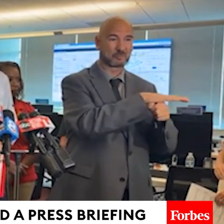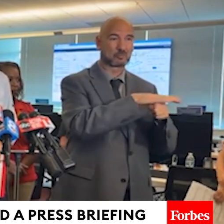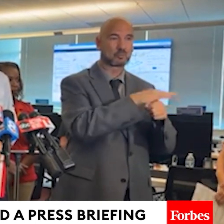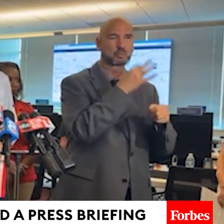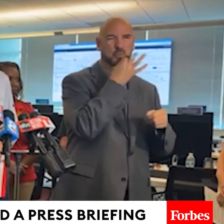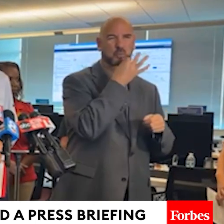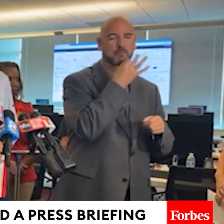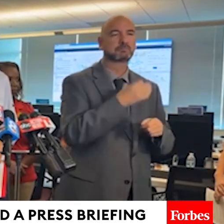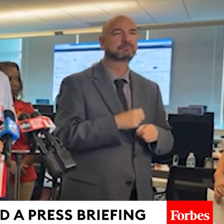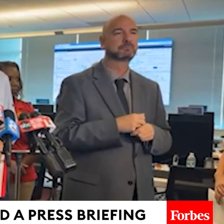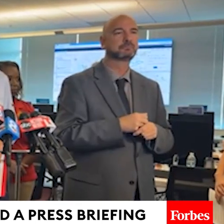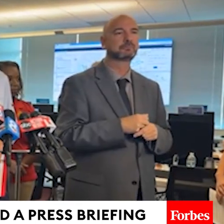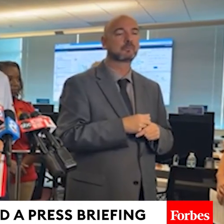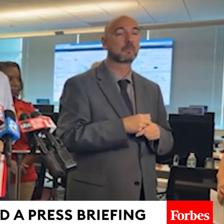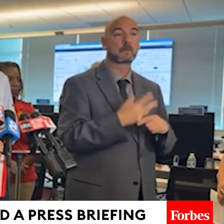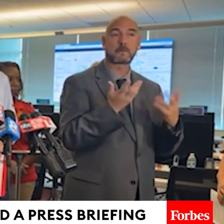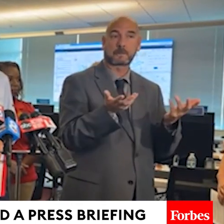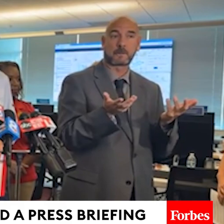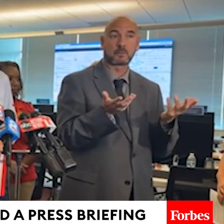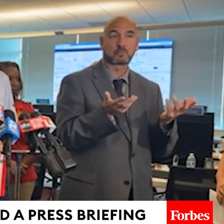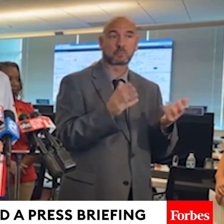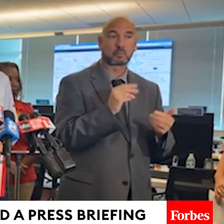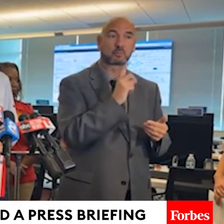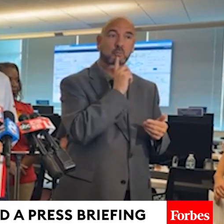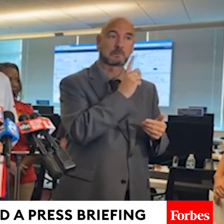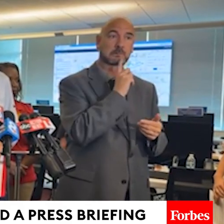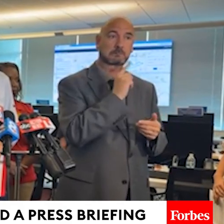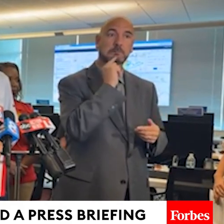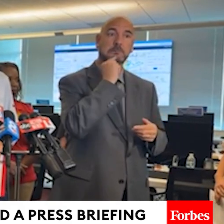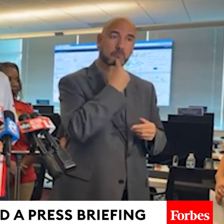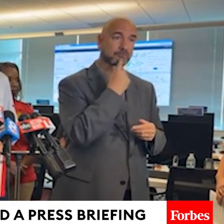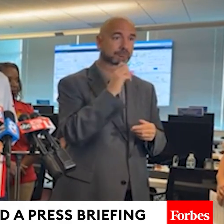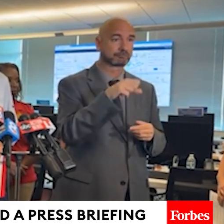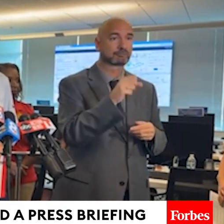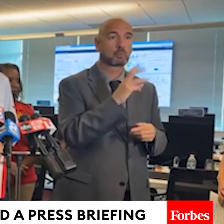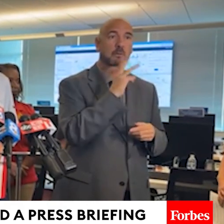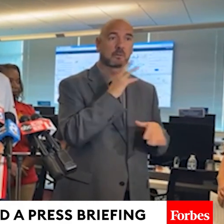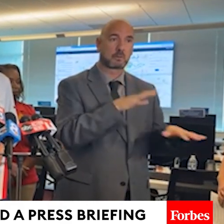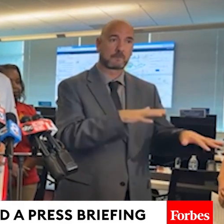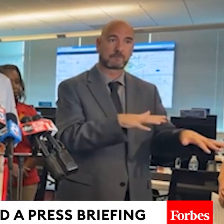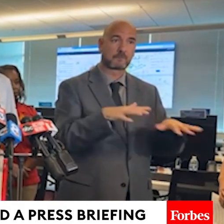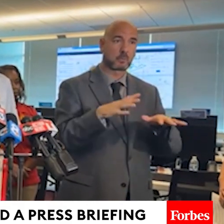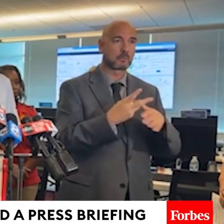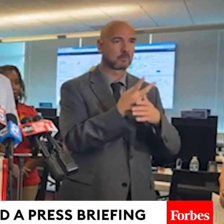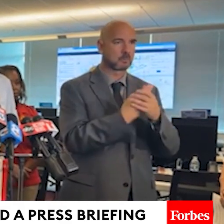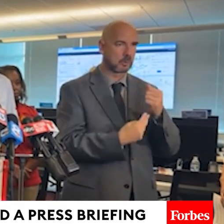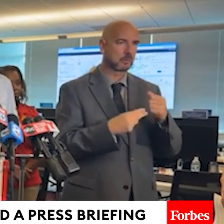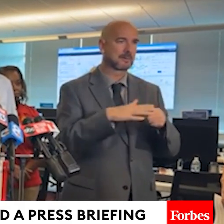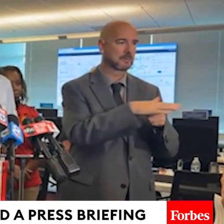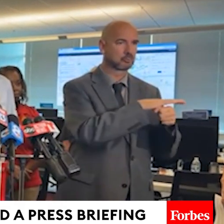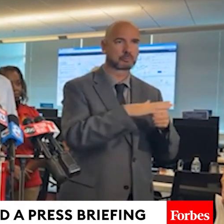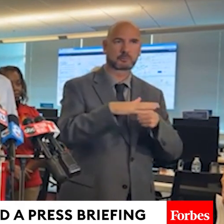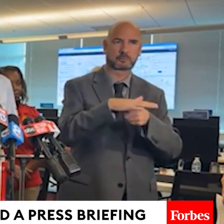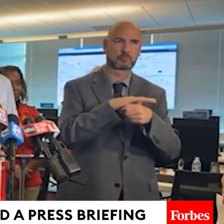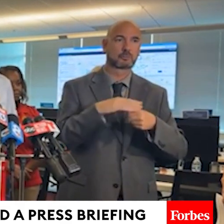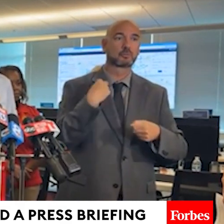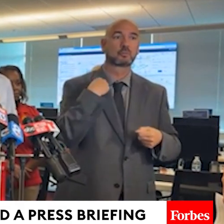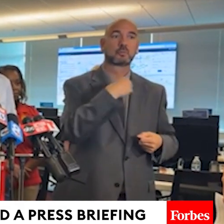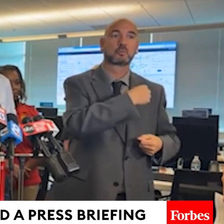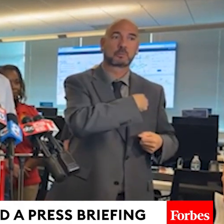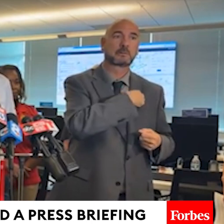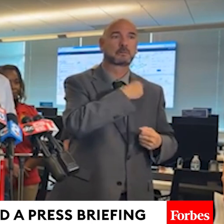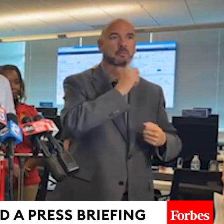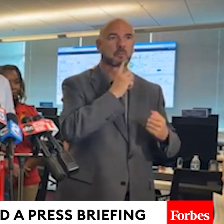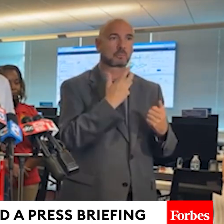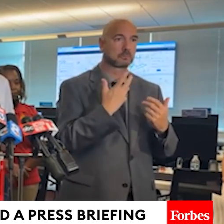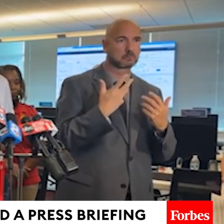Some pretty significant flooding in both of those areas. We are standing up